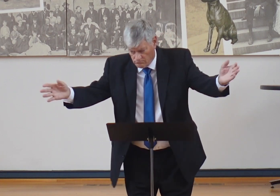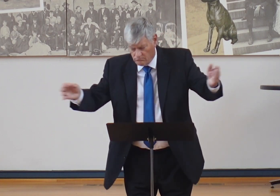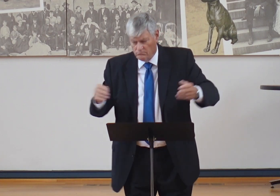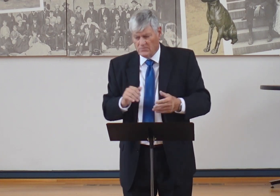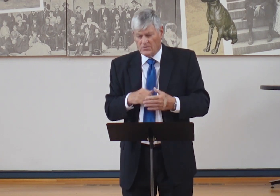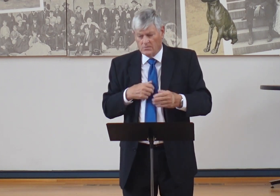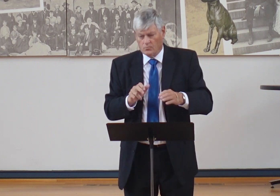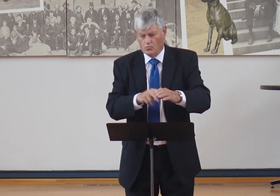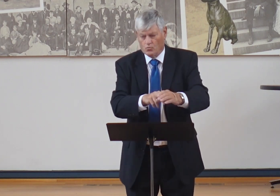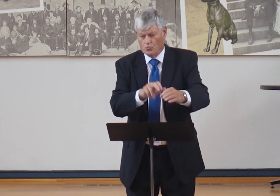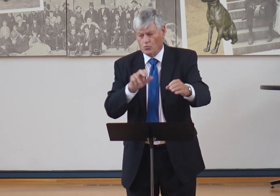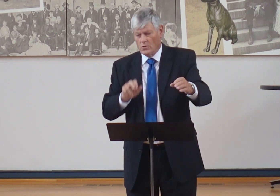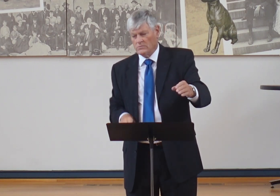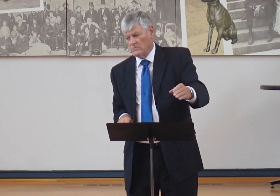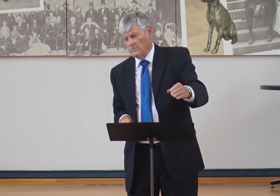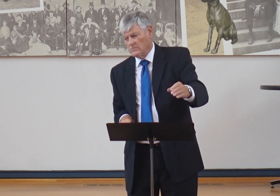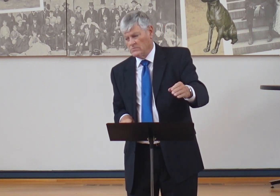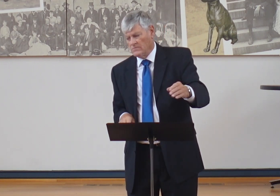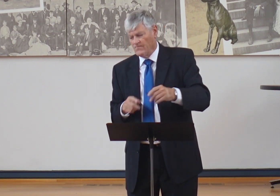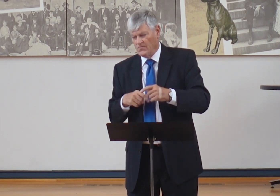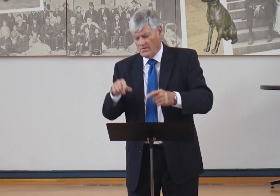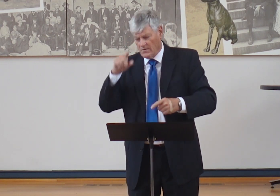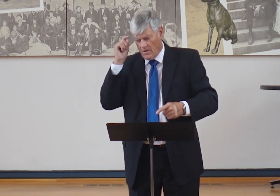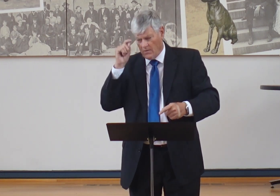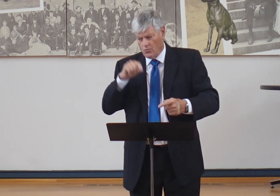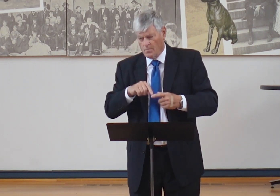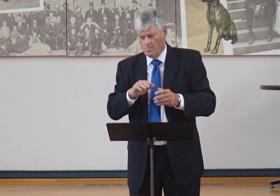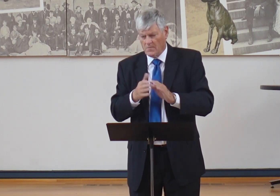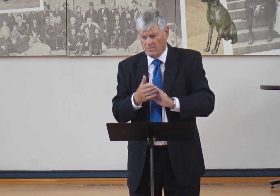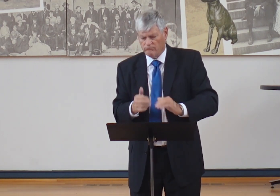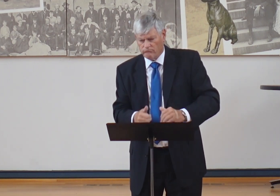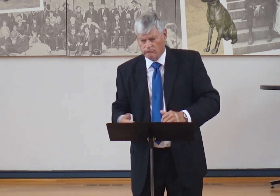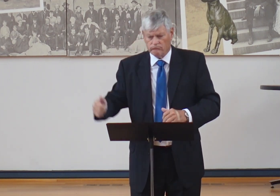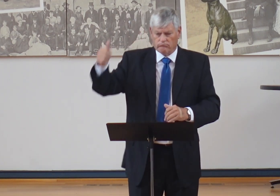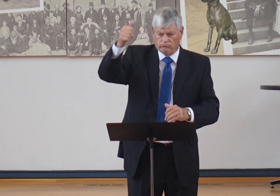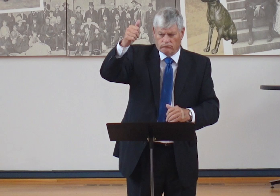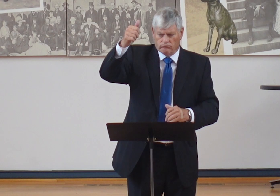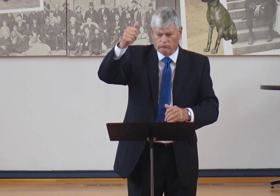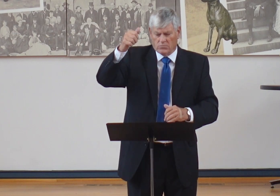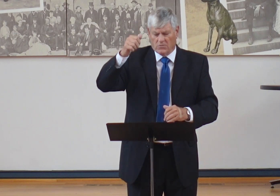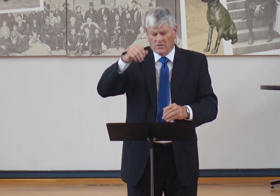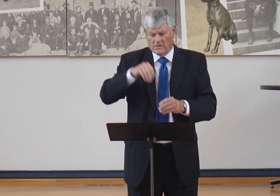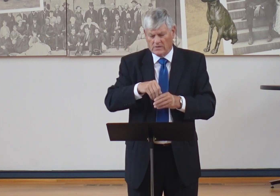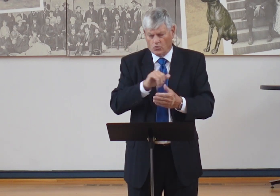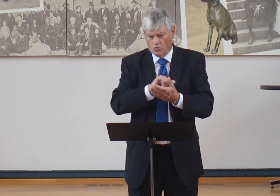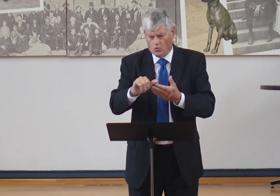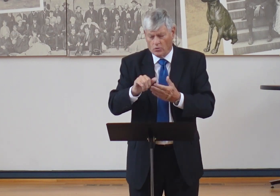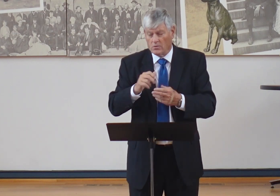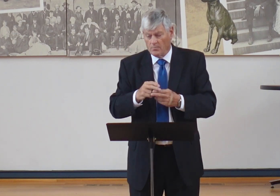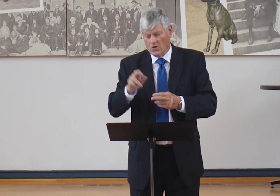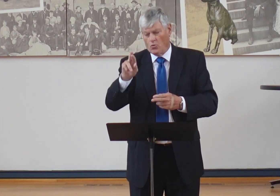And Robert Panera says at that party, I am resigning from Gallaudet to become